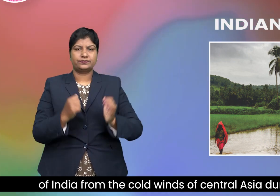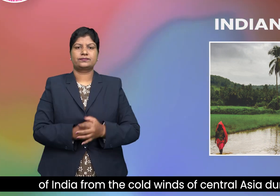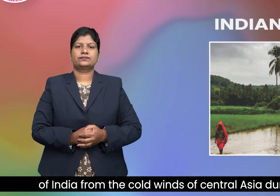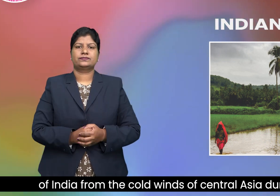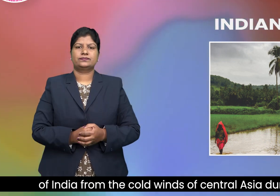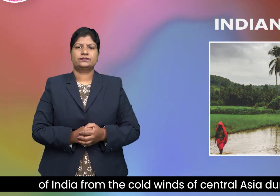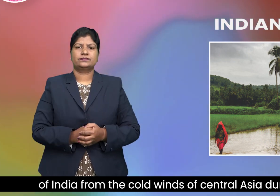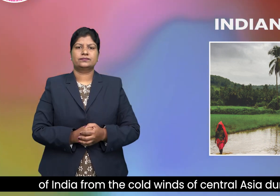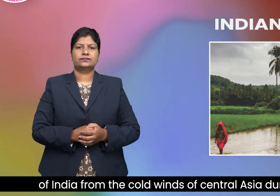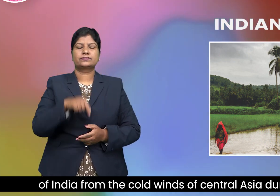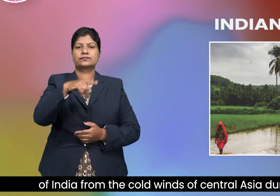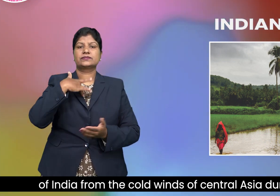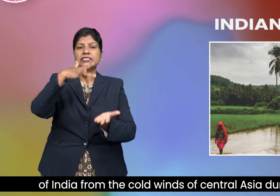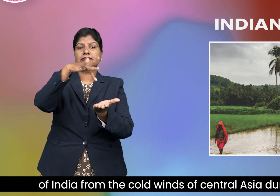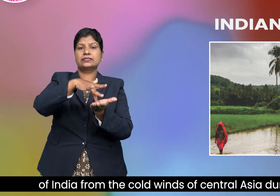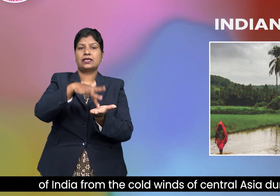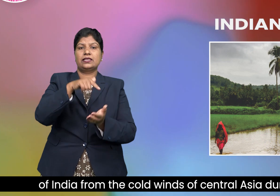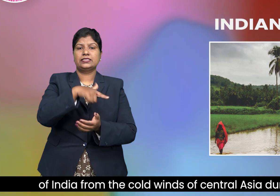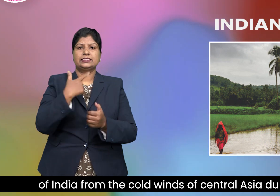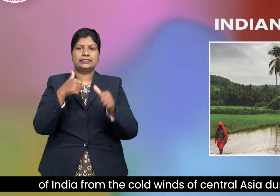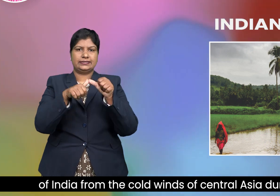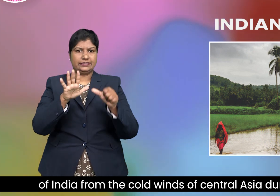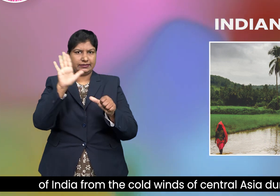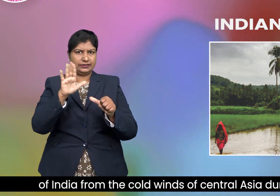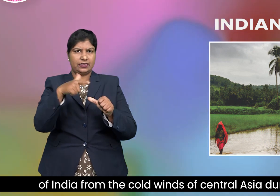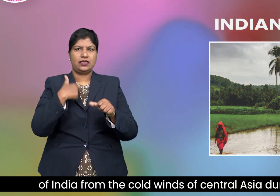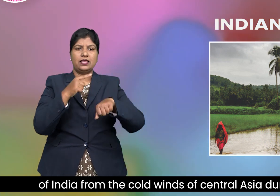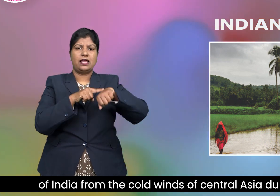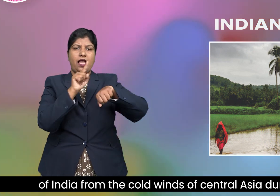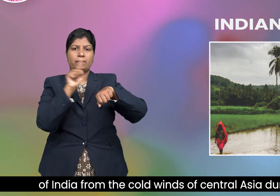of Central Asia during severe winter